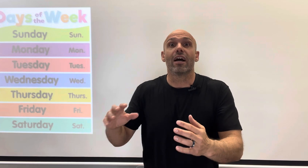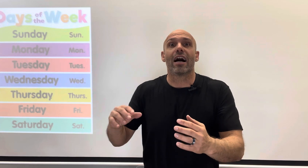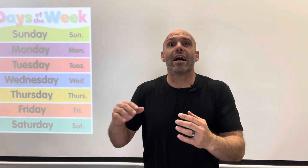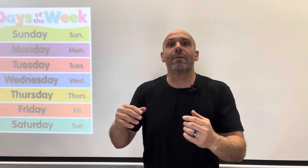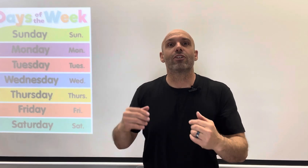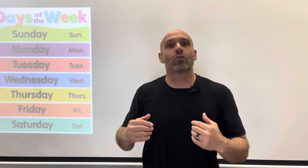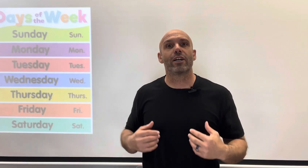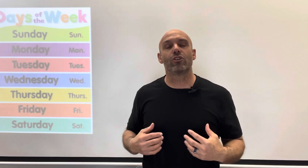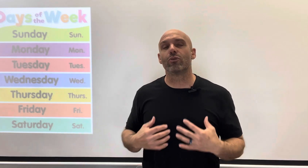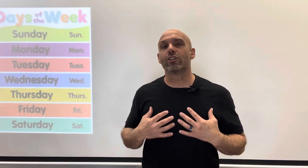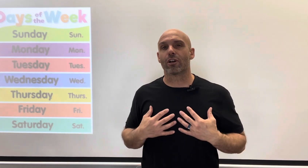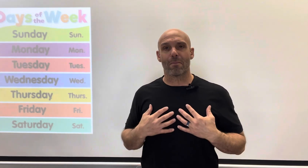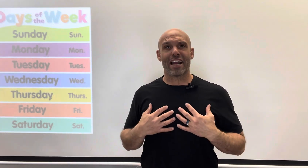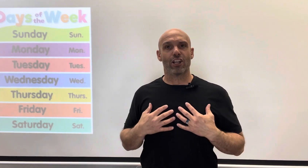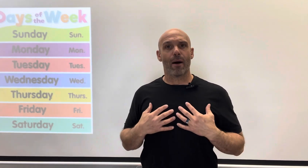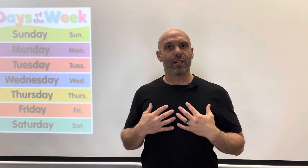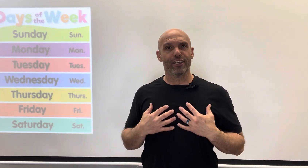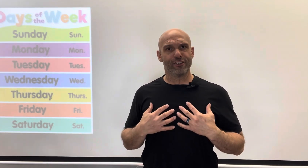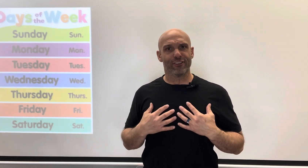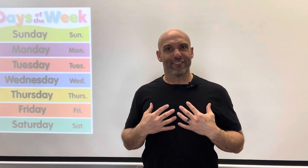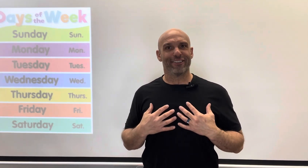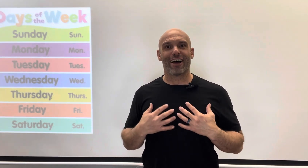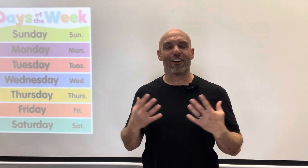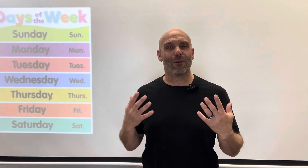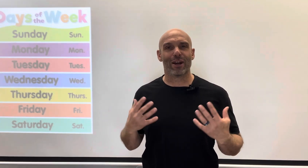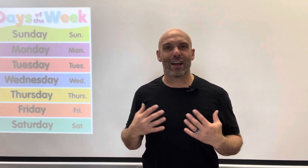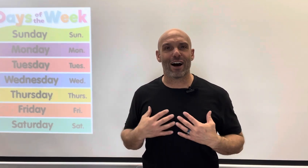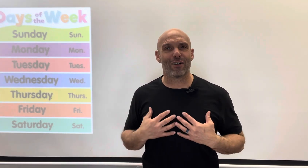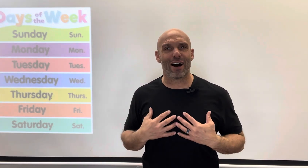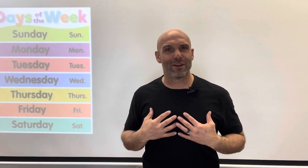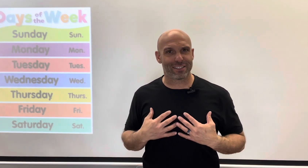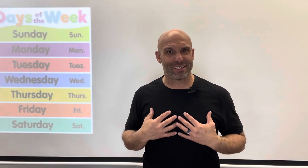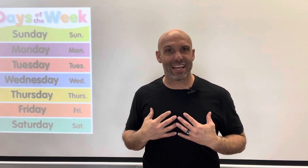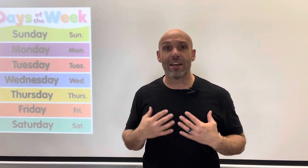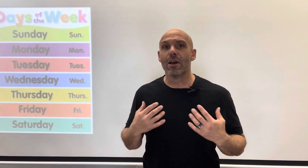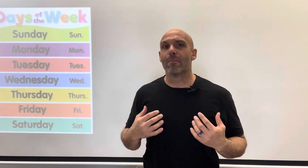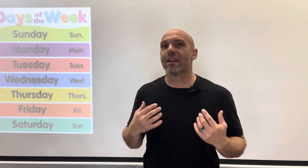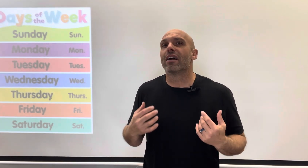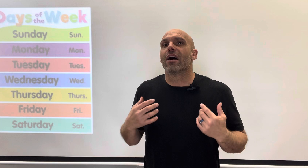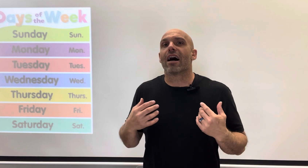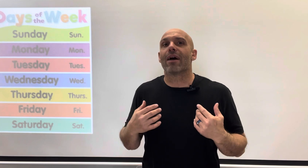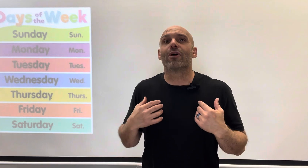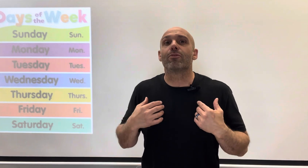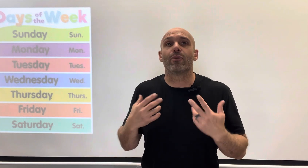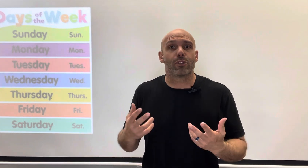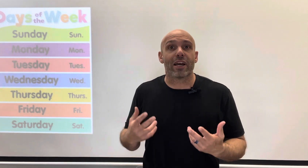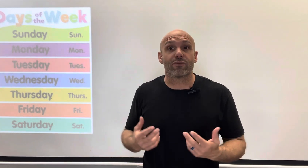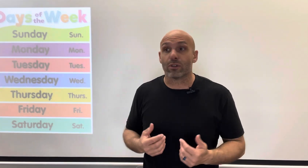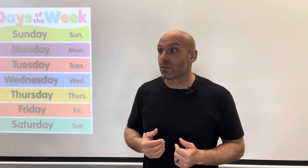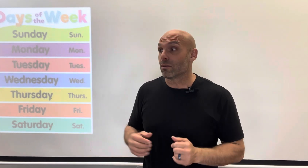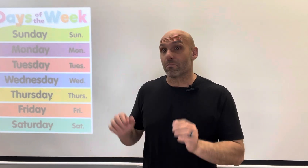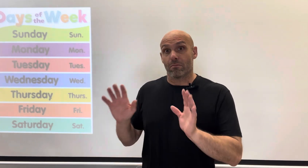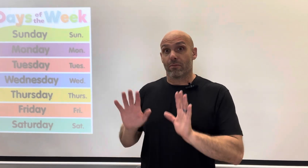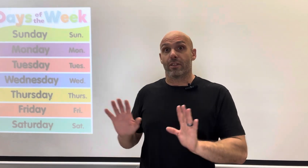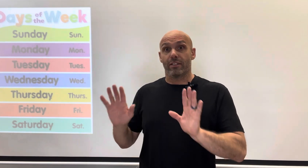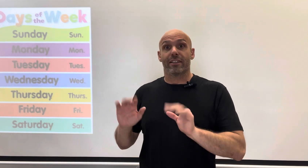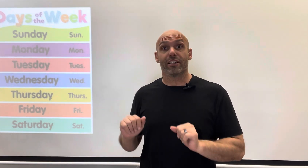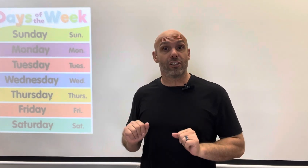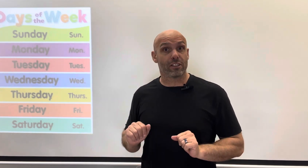I'm not trying to exert my dominance. I don't know how else to say it, but I want to be respectful. They say, this is the sign for